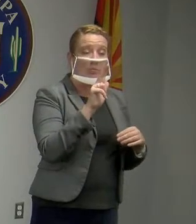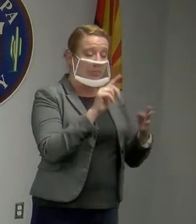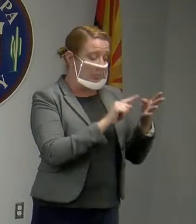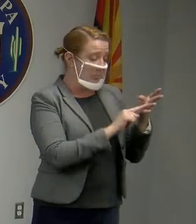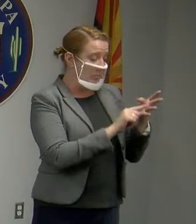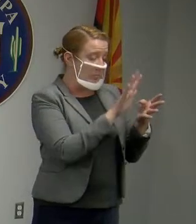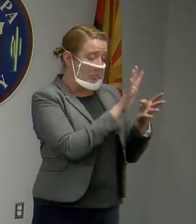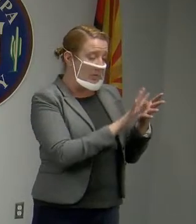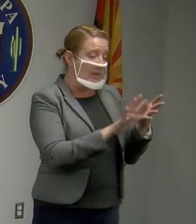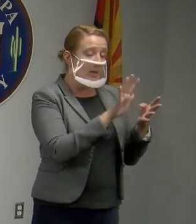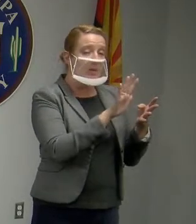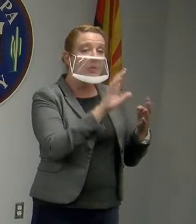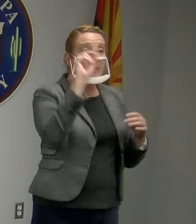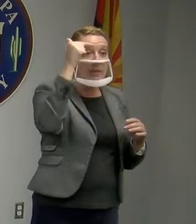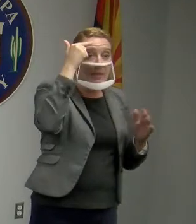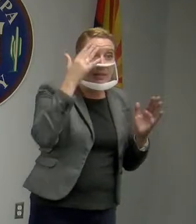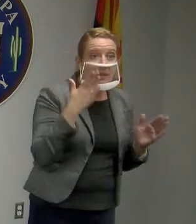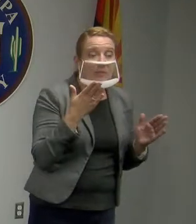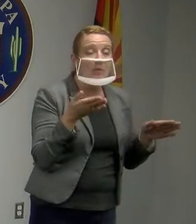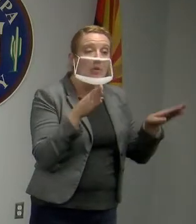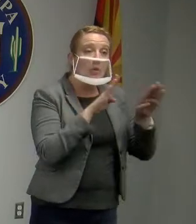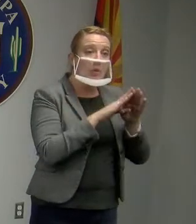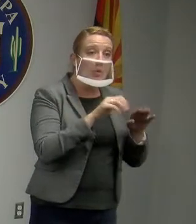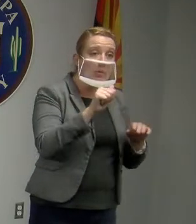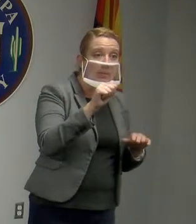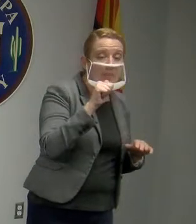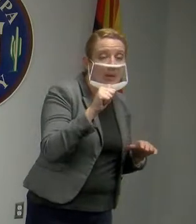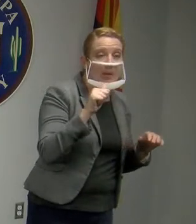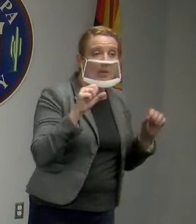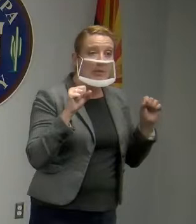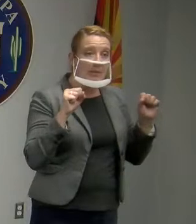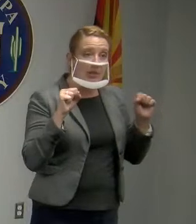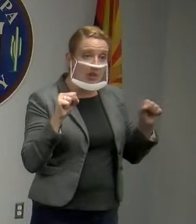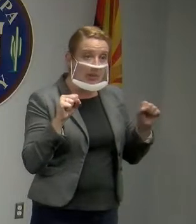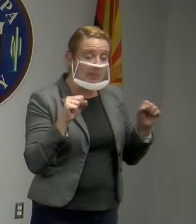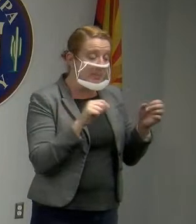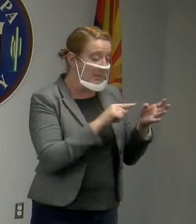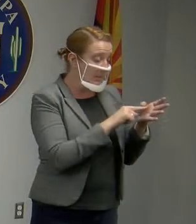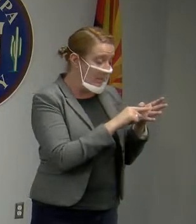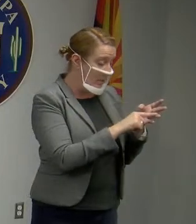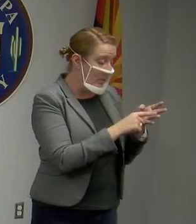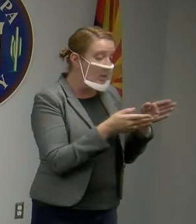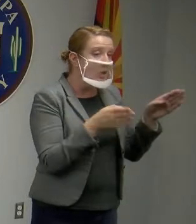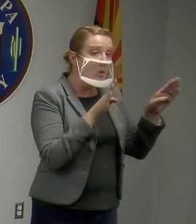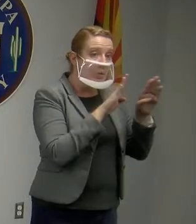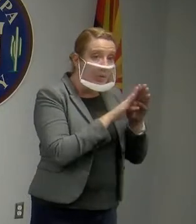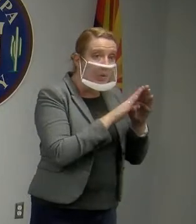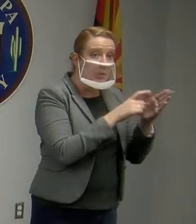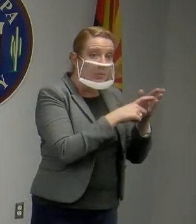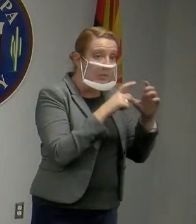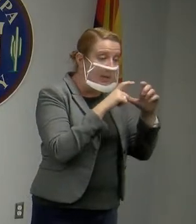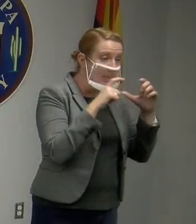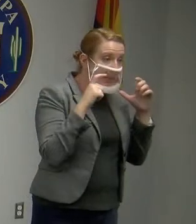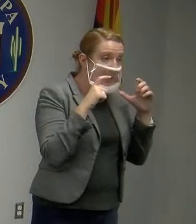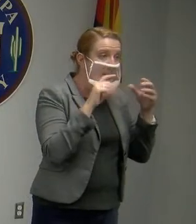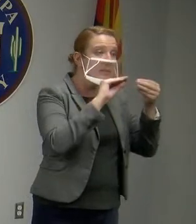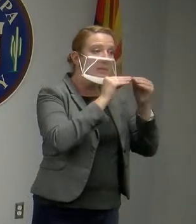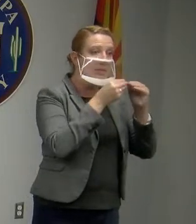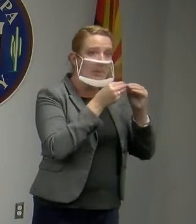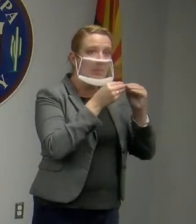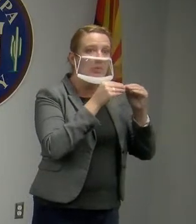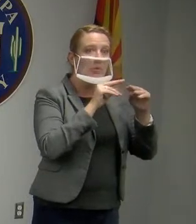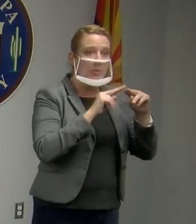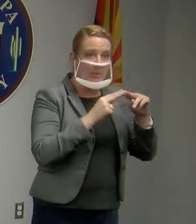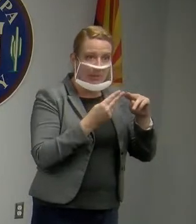just about 2 weeks after those events occurred, we started to see a decrease in the number of cases. And that is